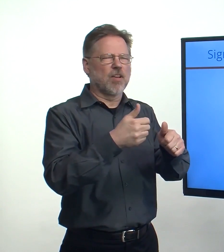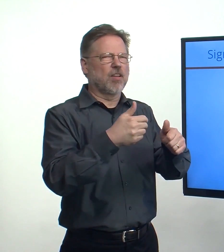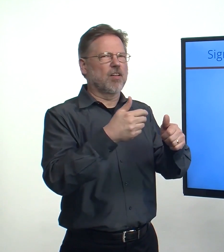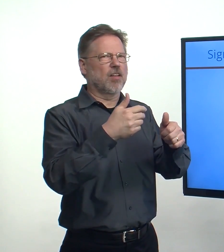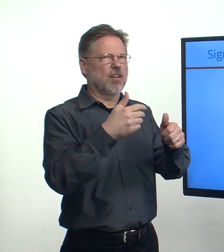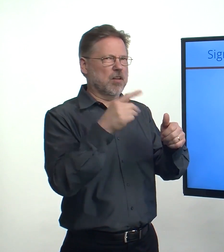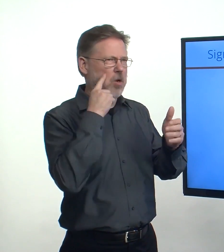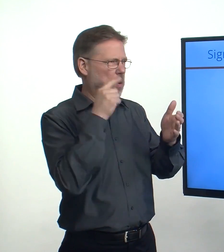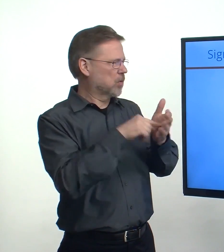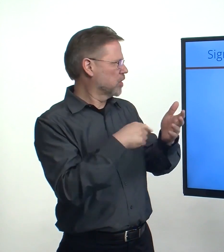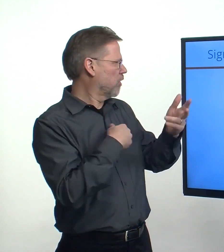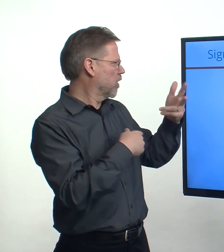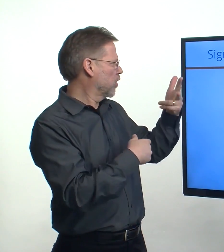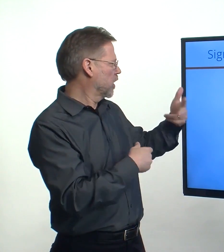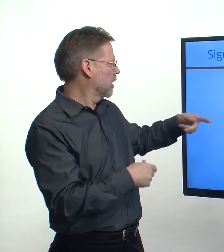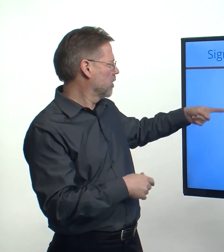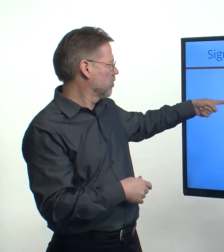The three components are listed here.